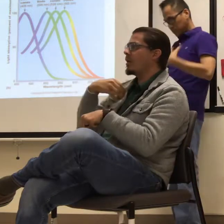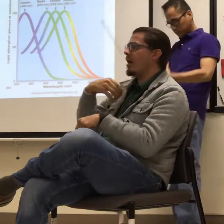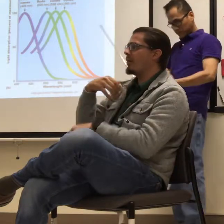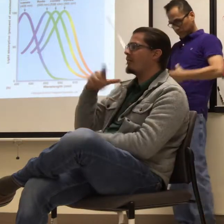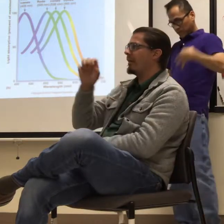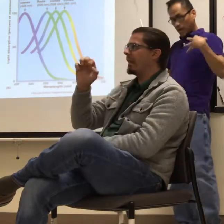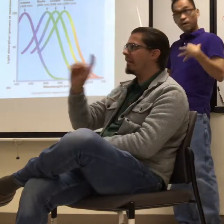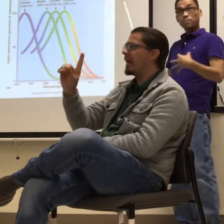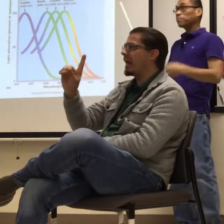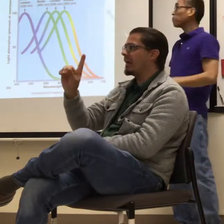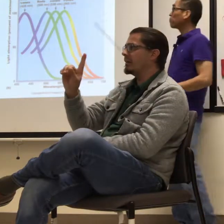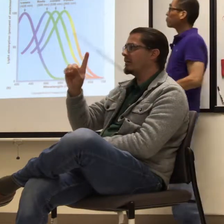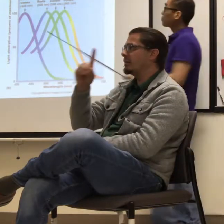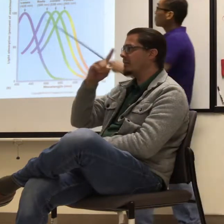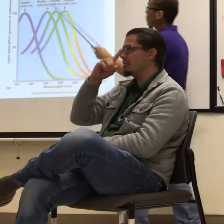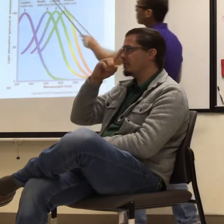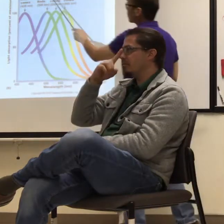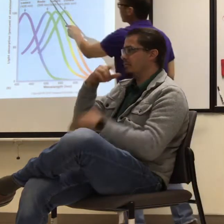lead